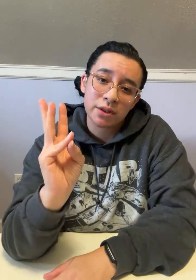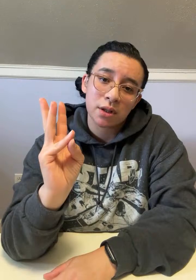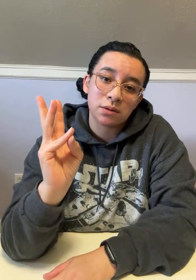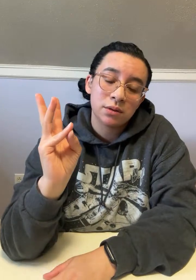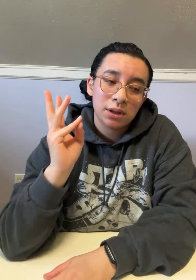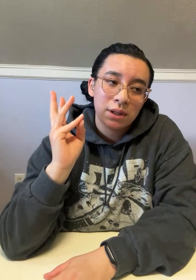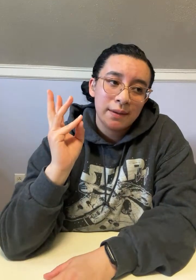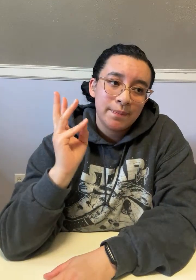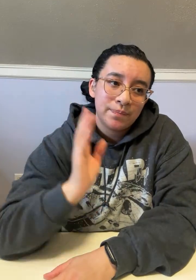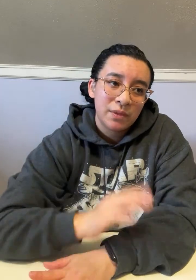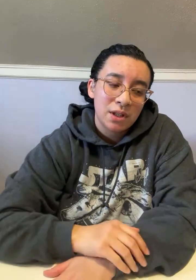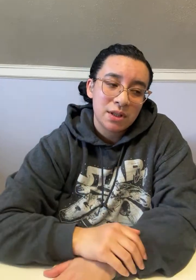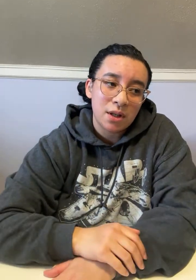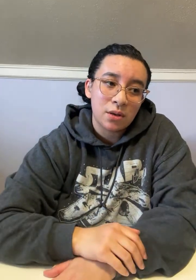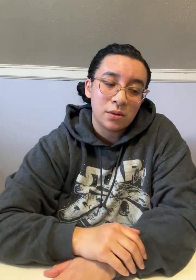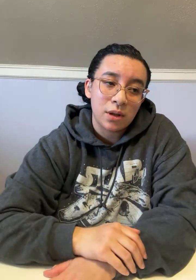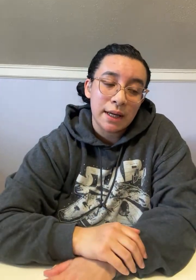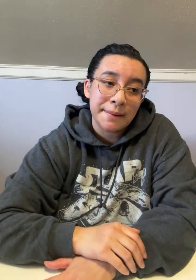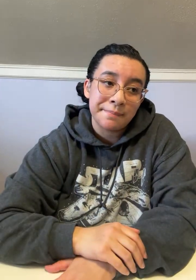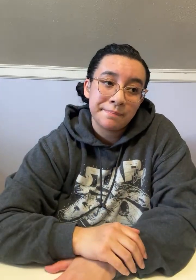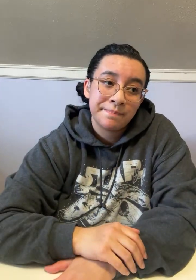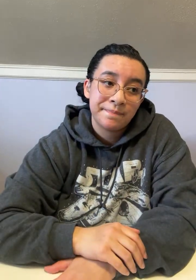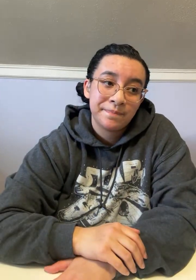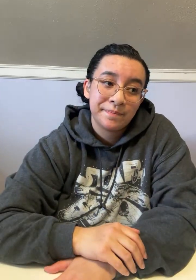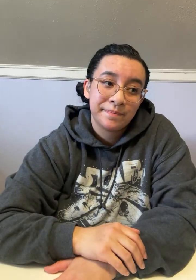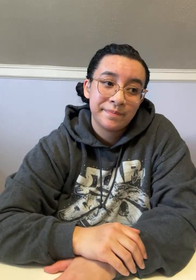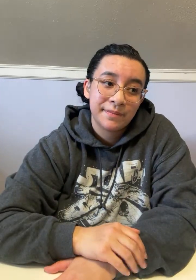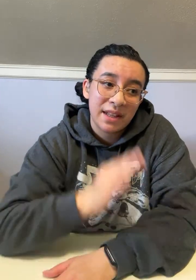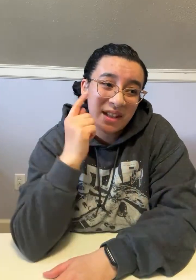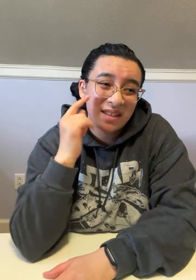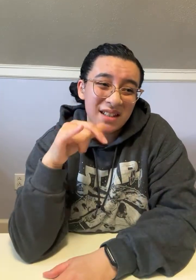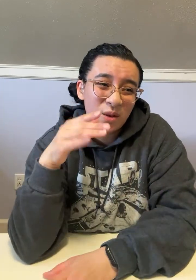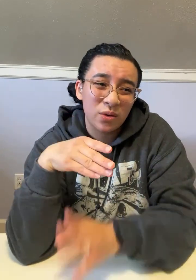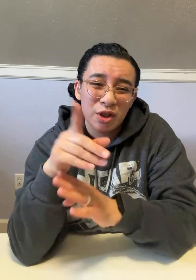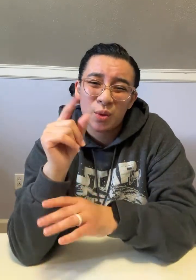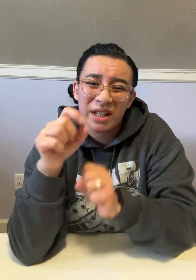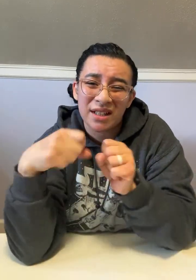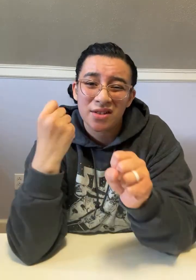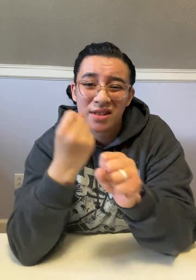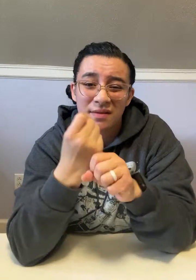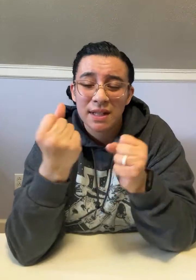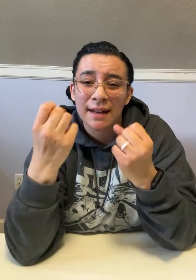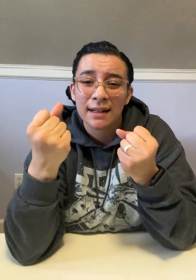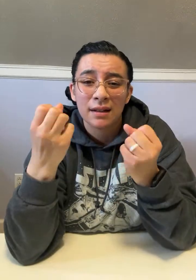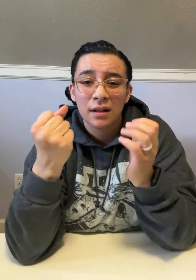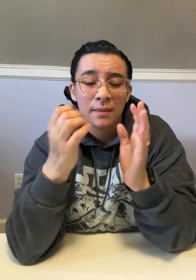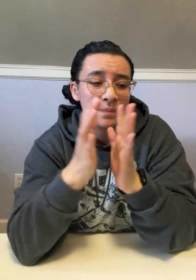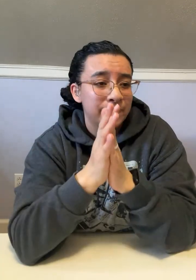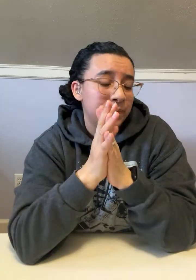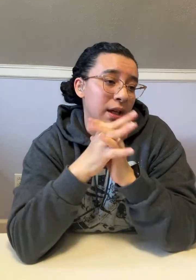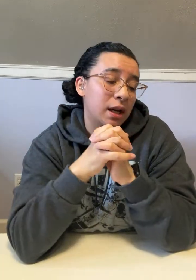old. So I think that's over 20 years of signing.